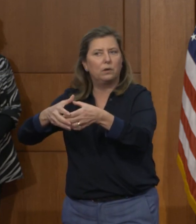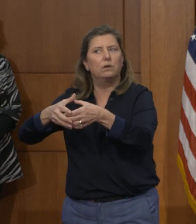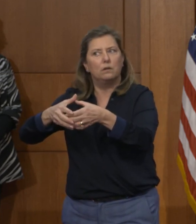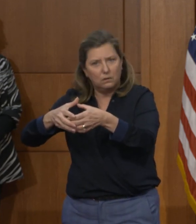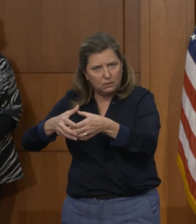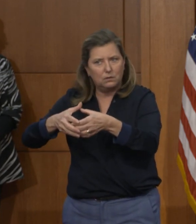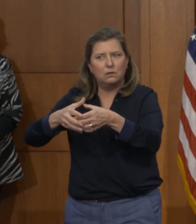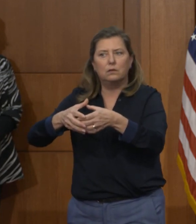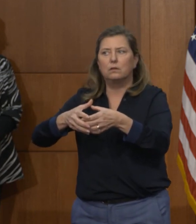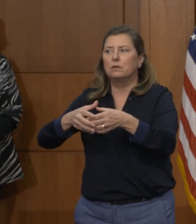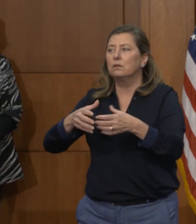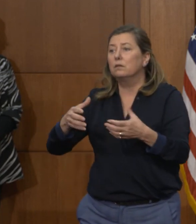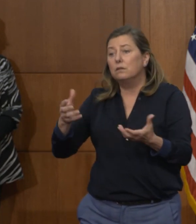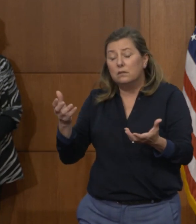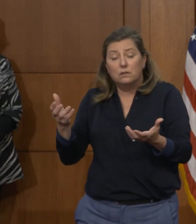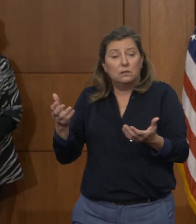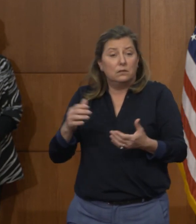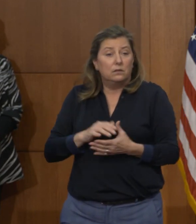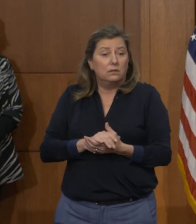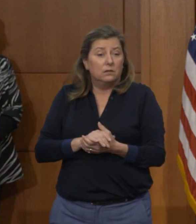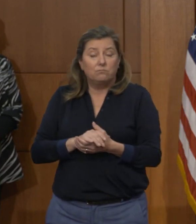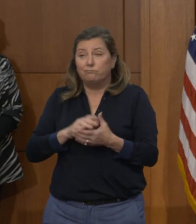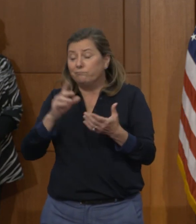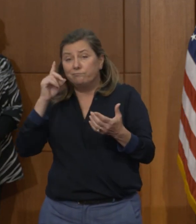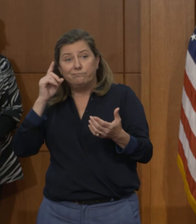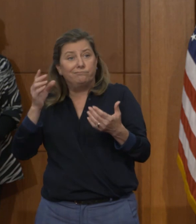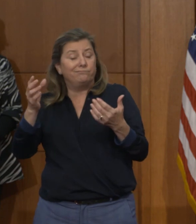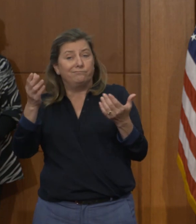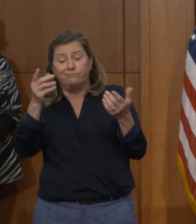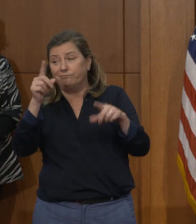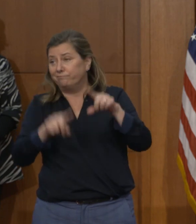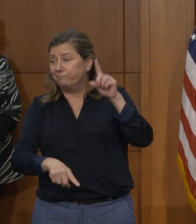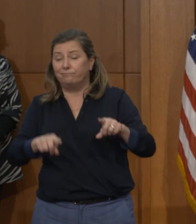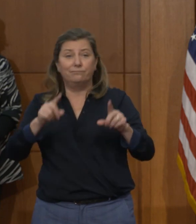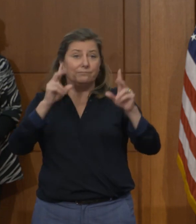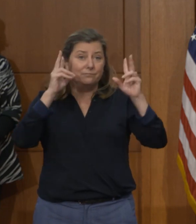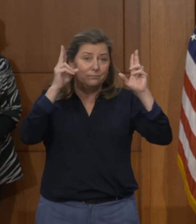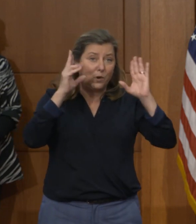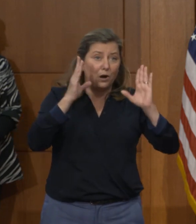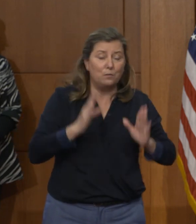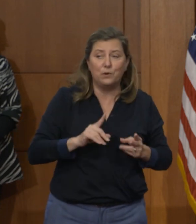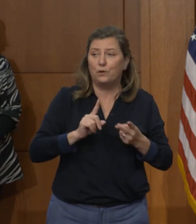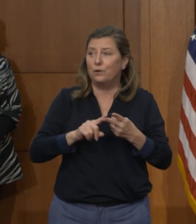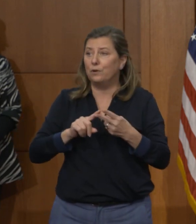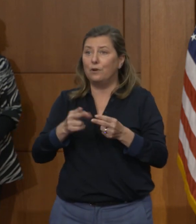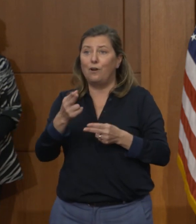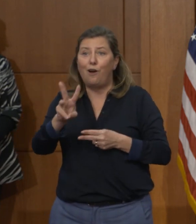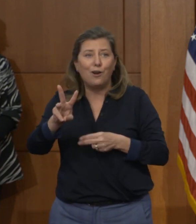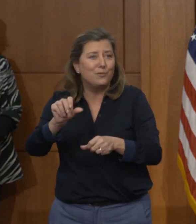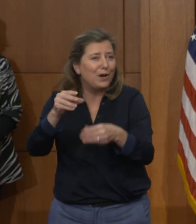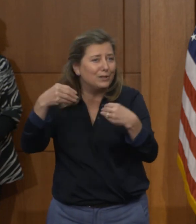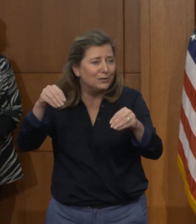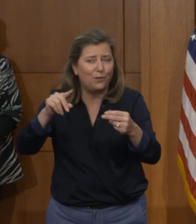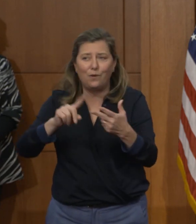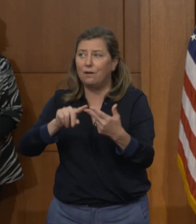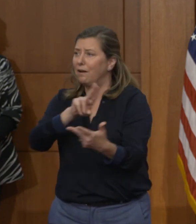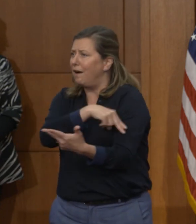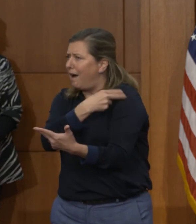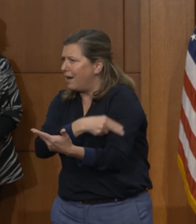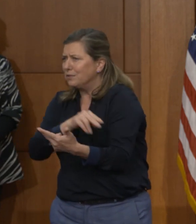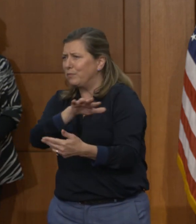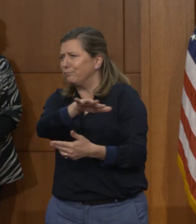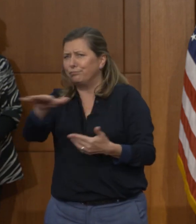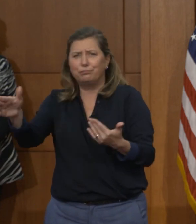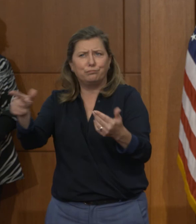our consumers, whether it's a barbershop or a hardware store or the hospital, we want to make sure that the